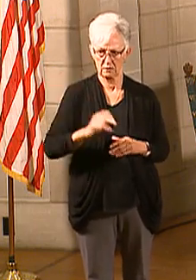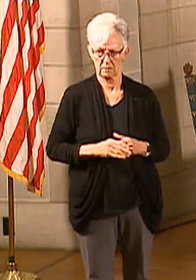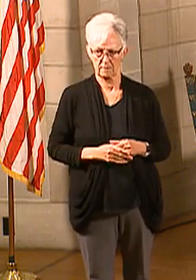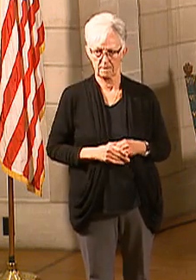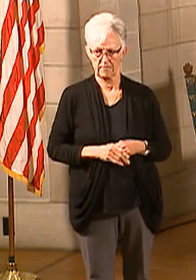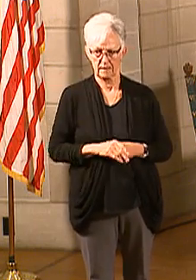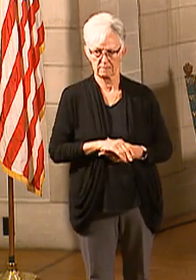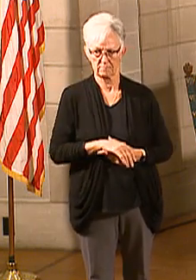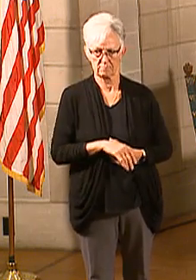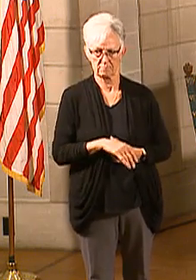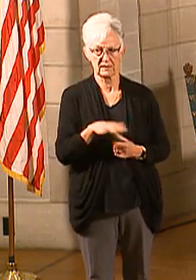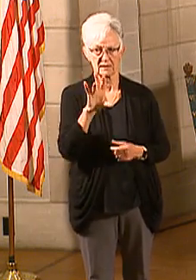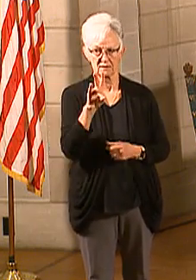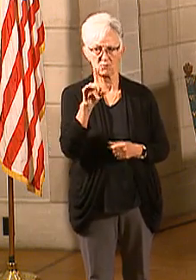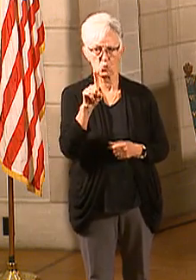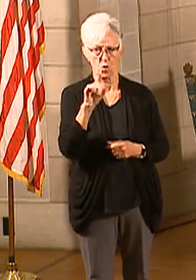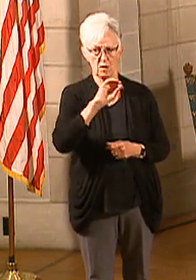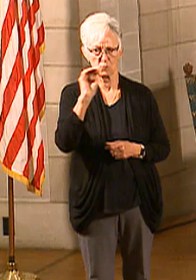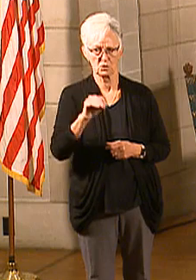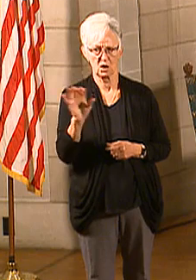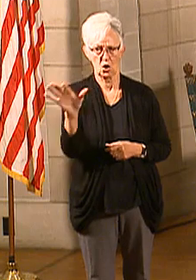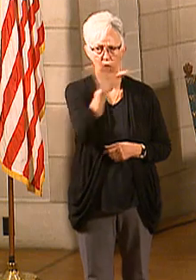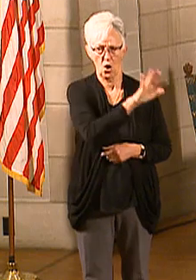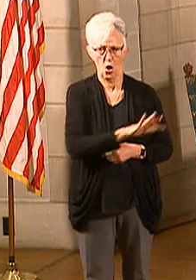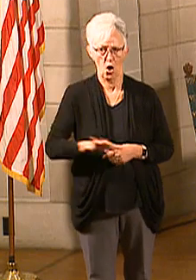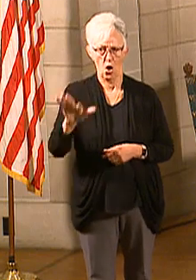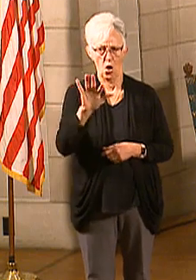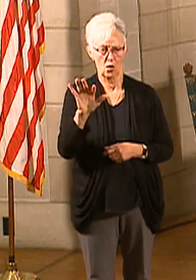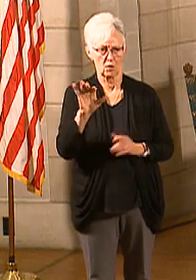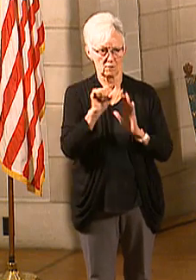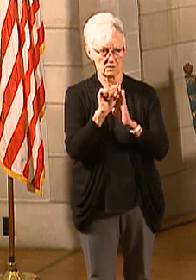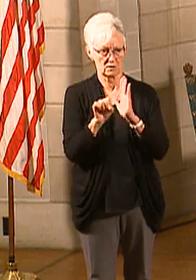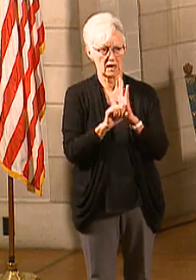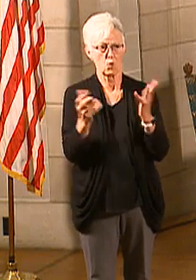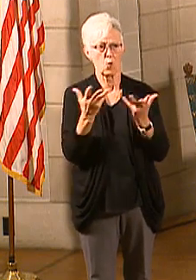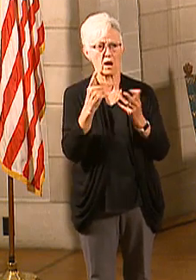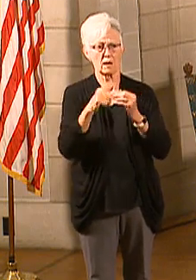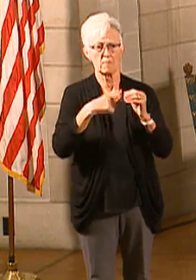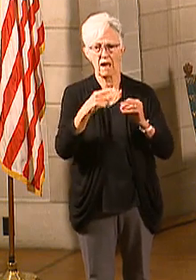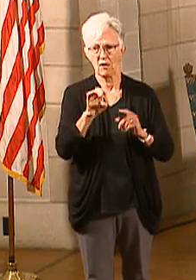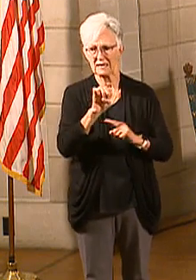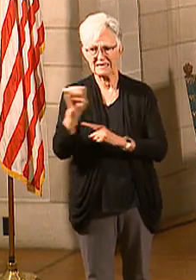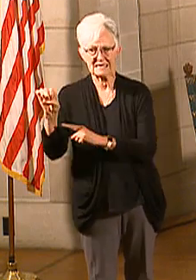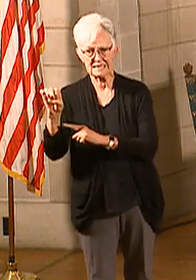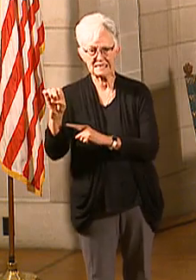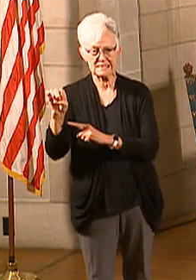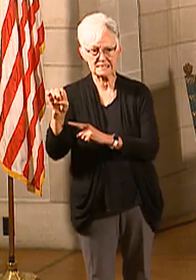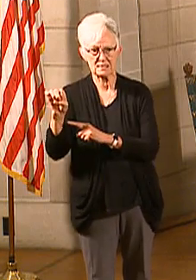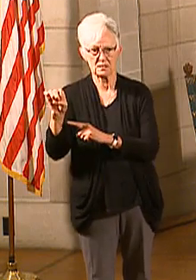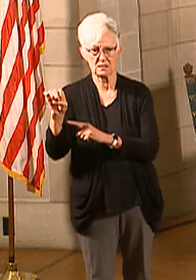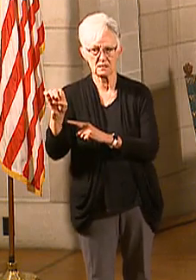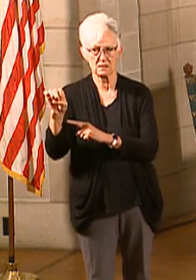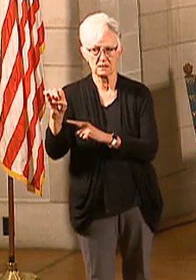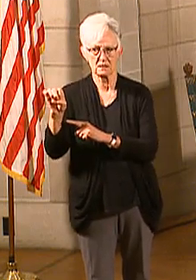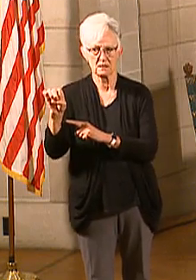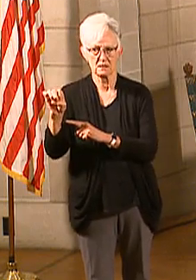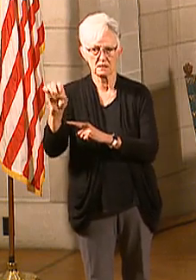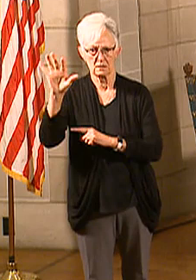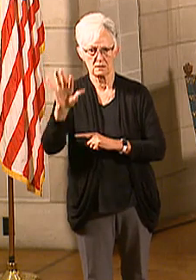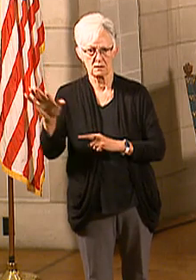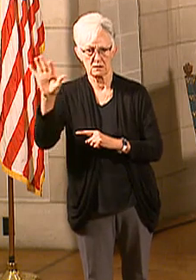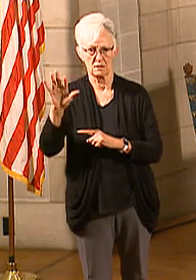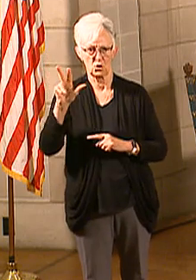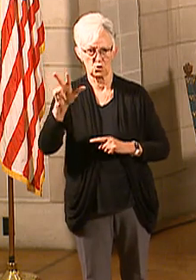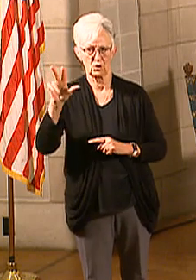71% across the state, what about in Eastern Service? 38? I think we're at 38%